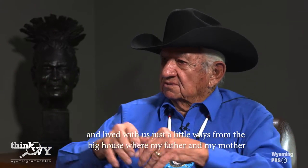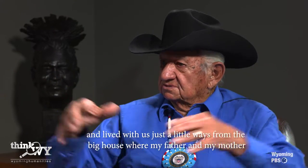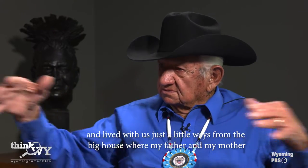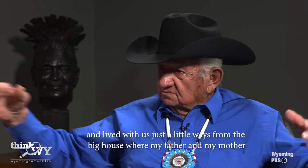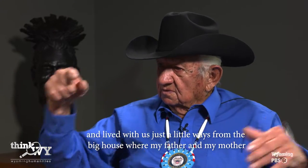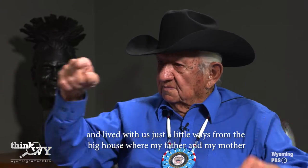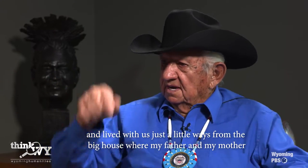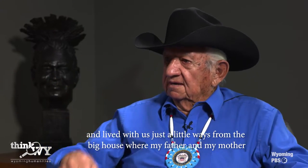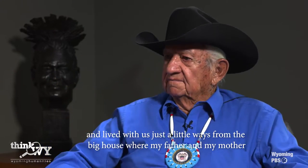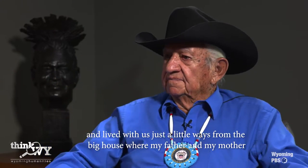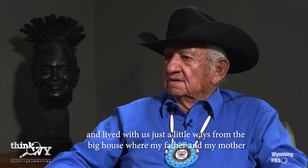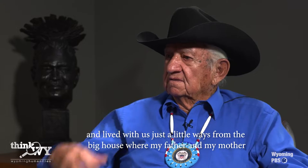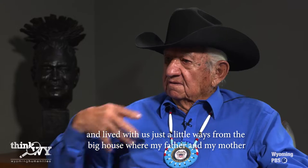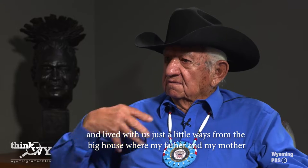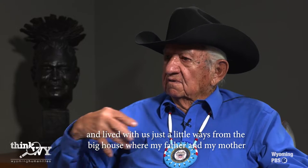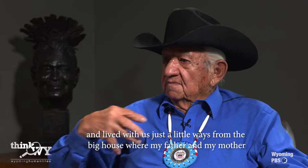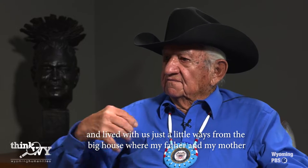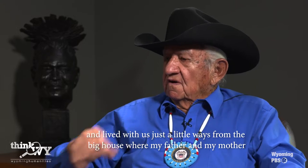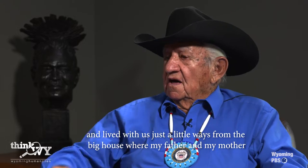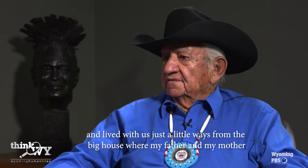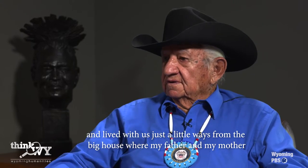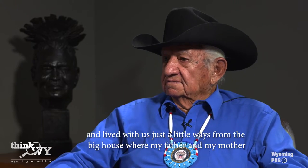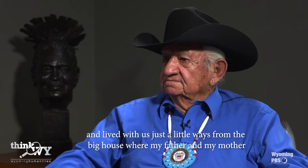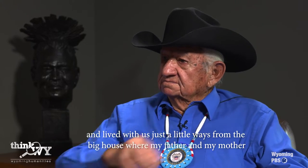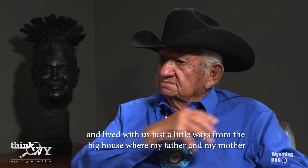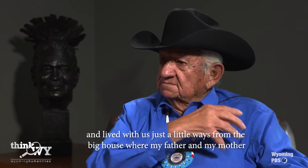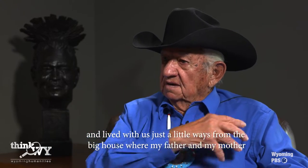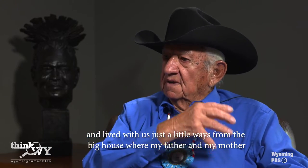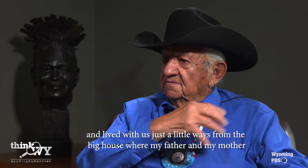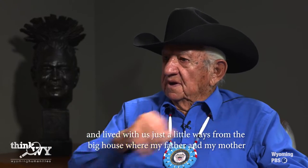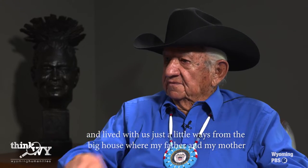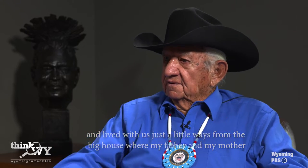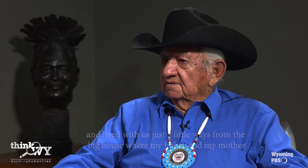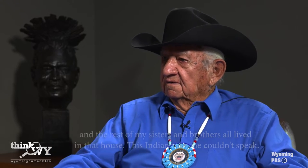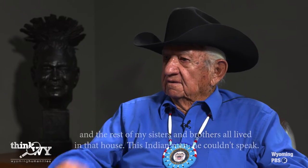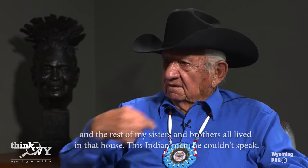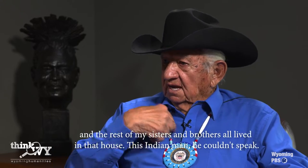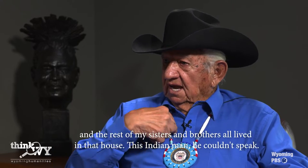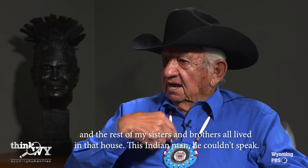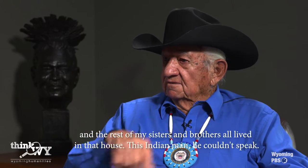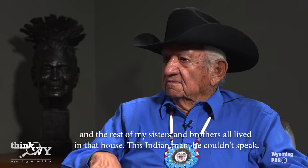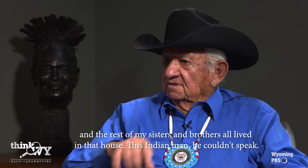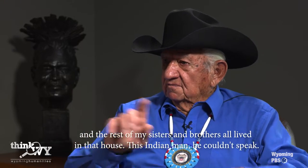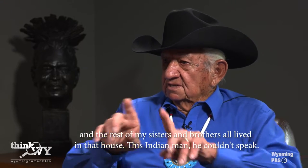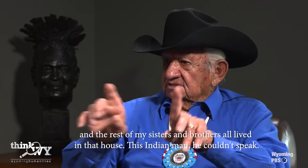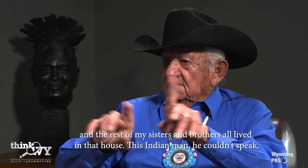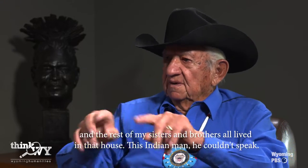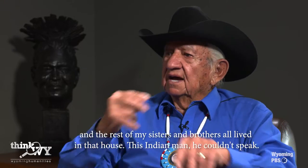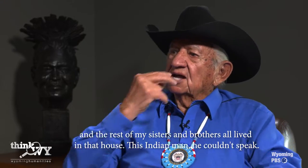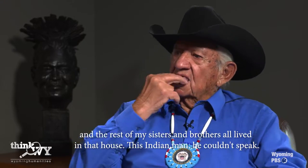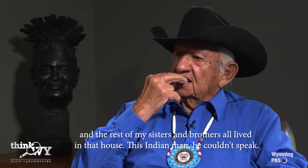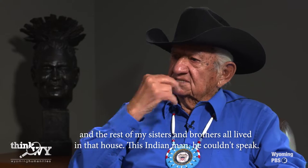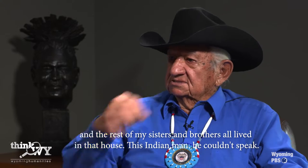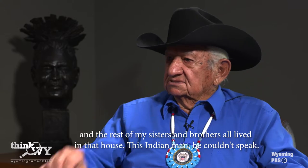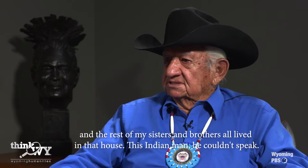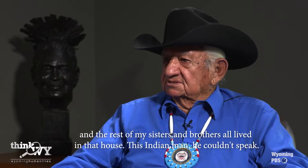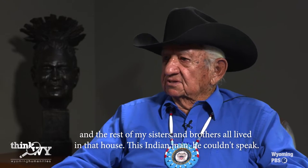house where my father and my mother and the rest of my sisters